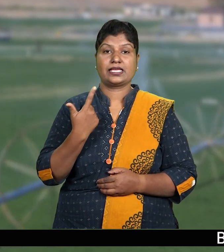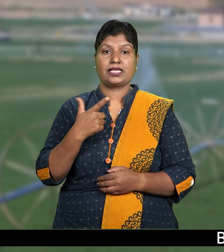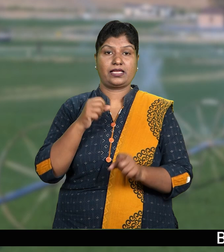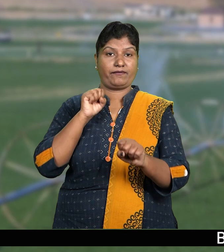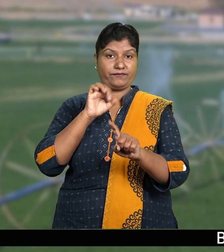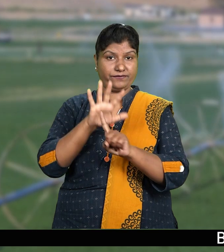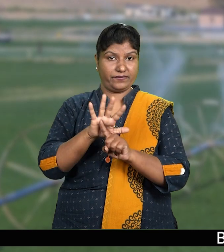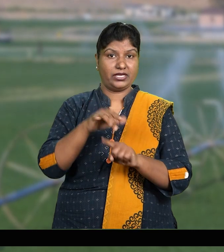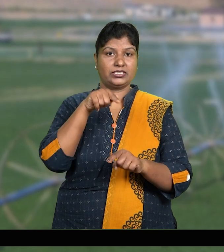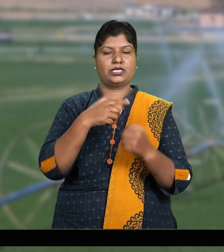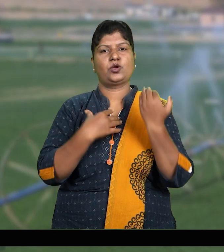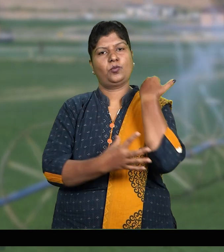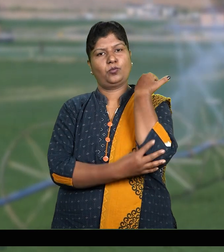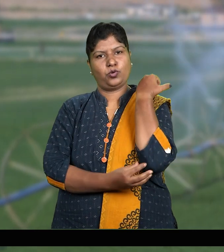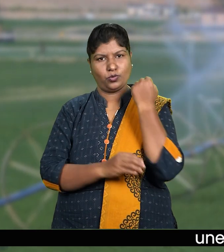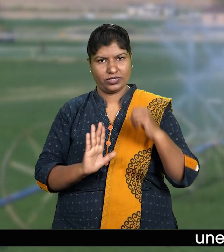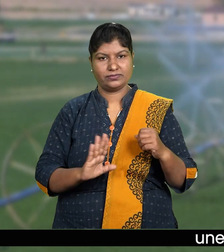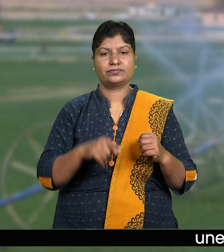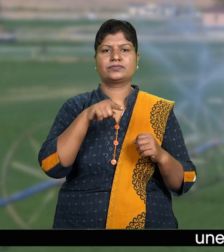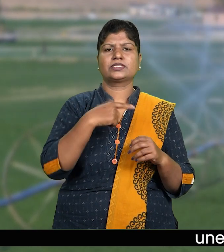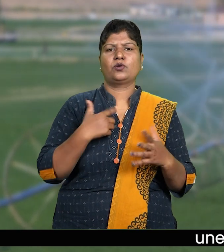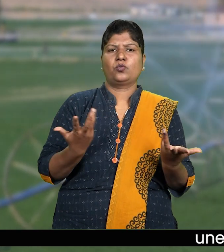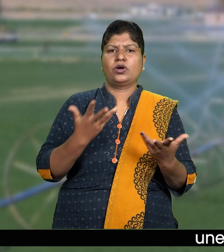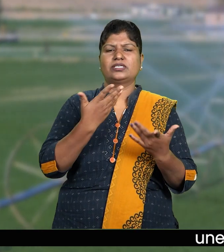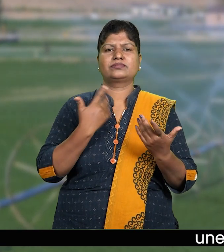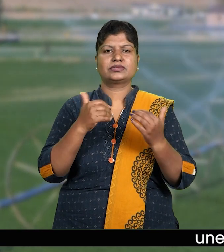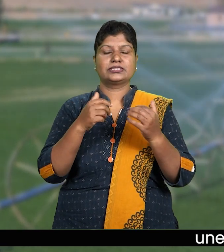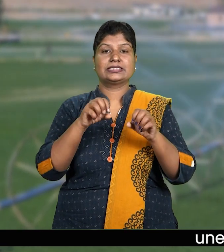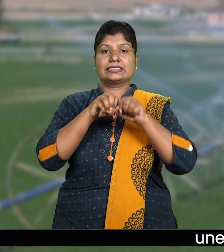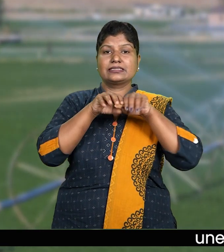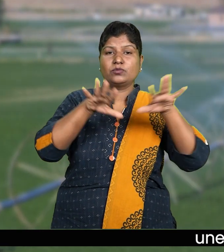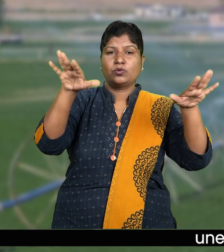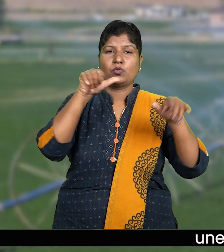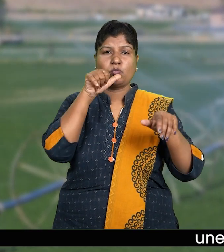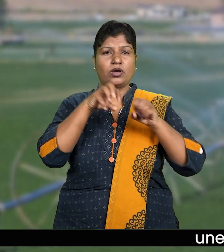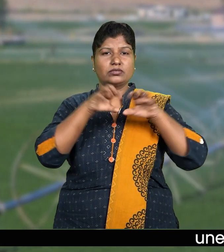efficiency is poor because of the uneven distribution of water.